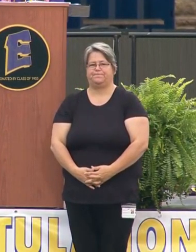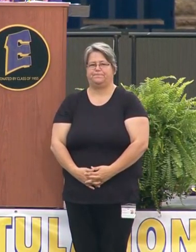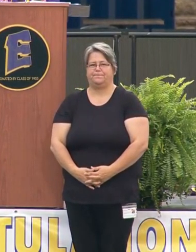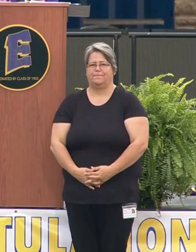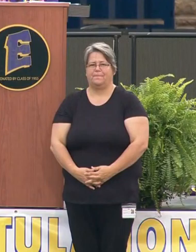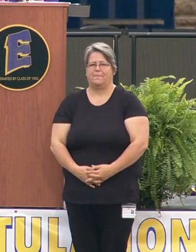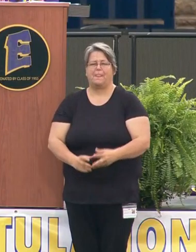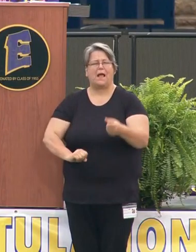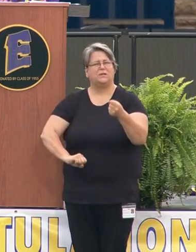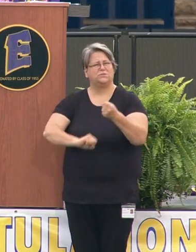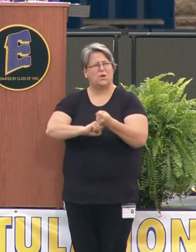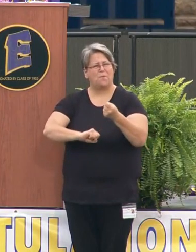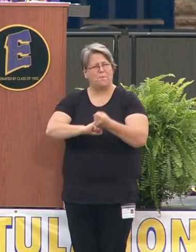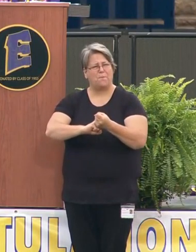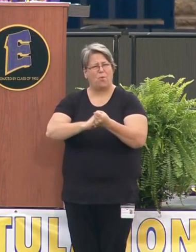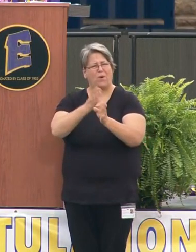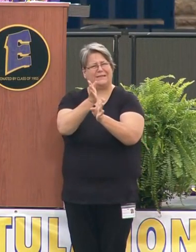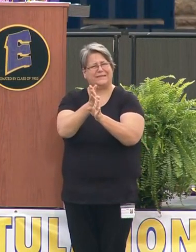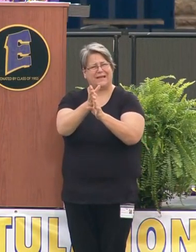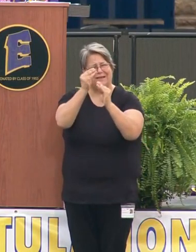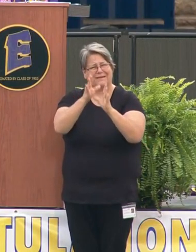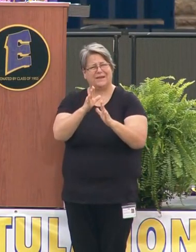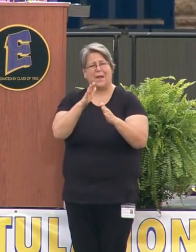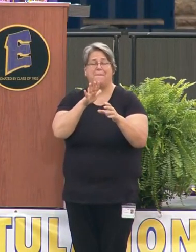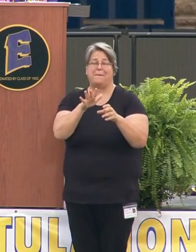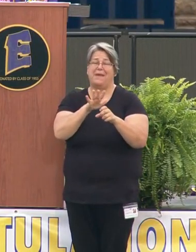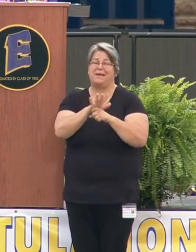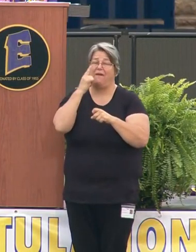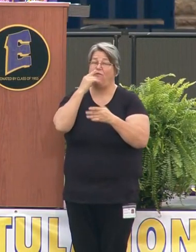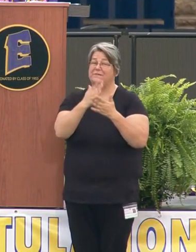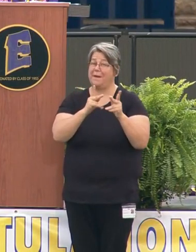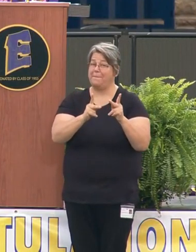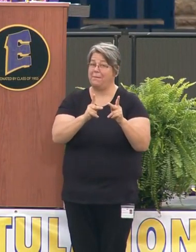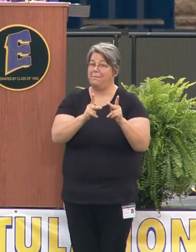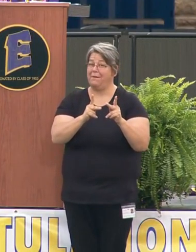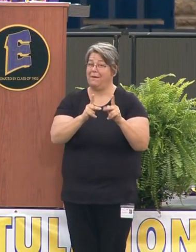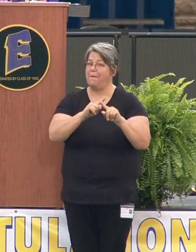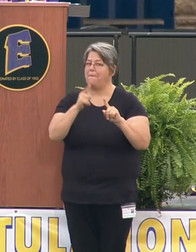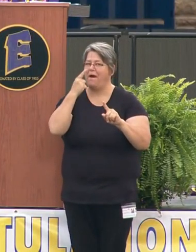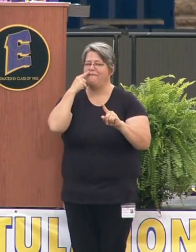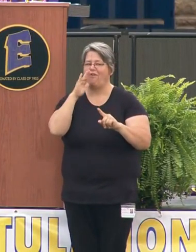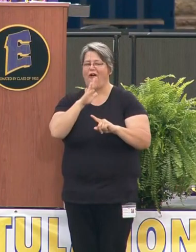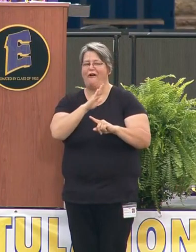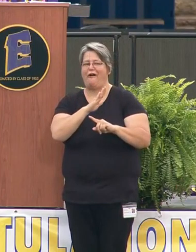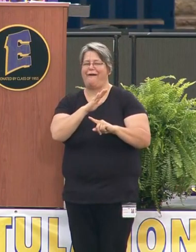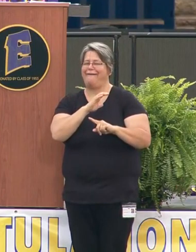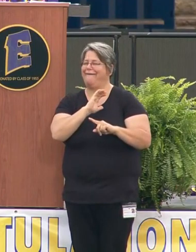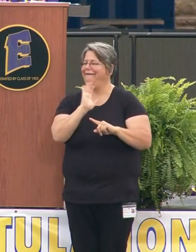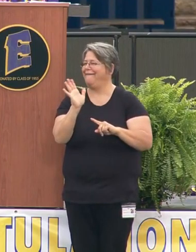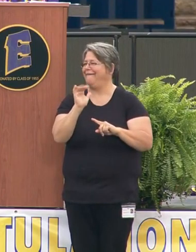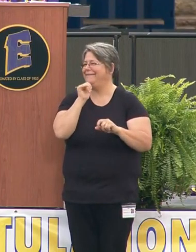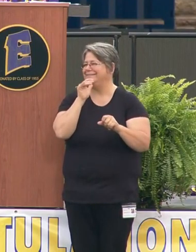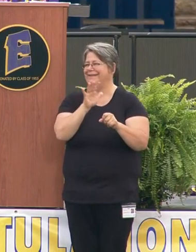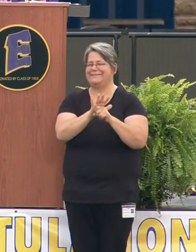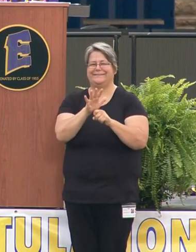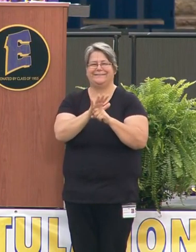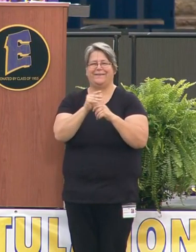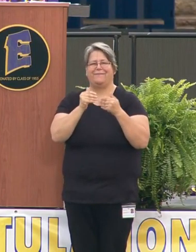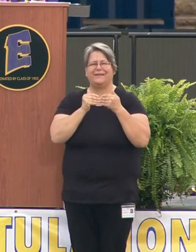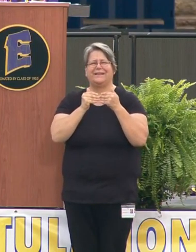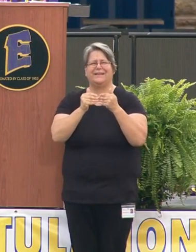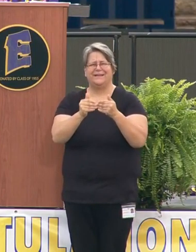Being a supportive and engaging psychology teacher might be enough for some people, but for Mrs. Pelochi, it's not enough. She's also continued